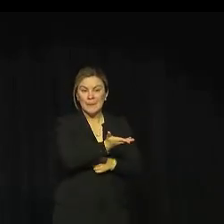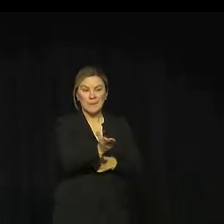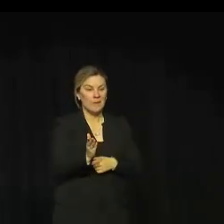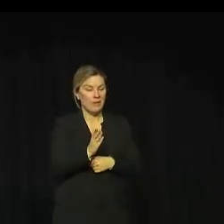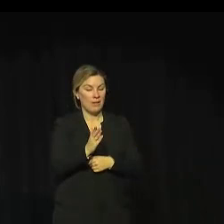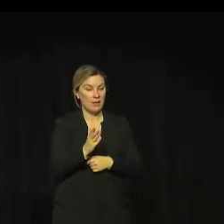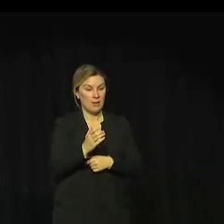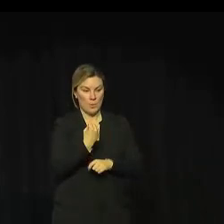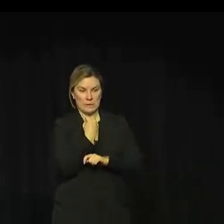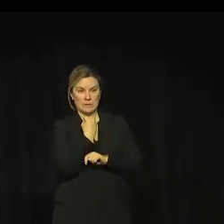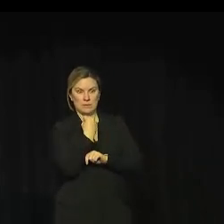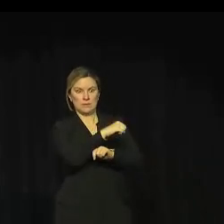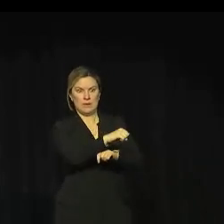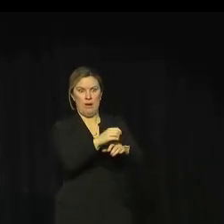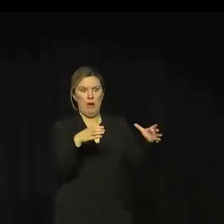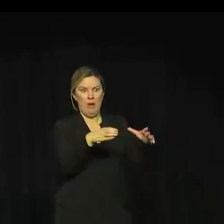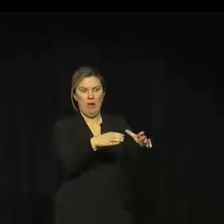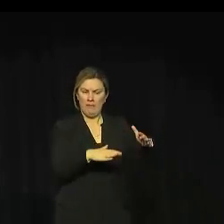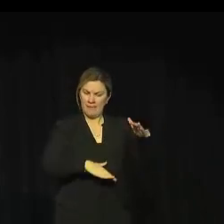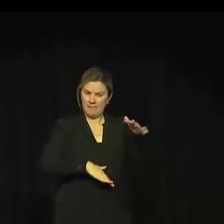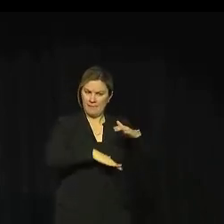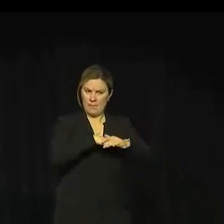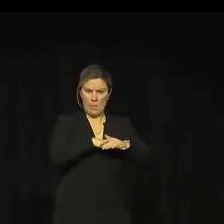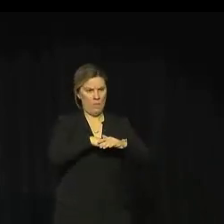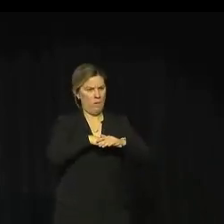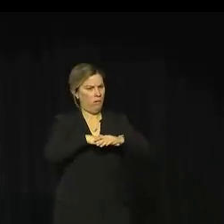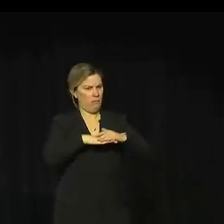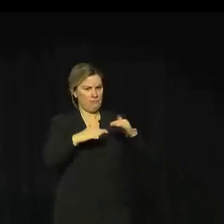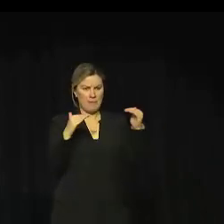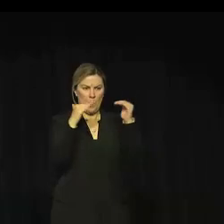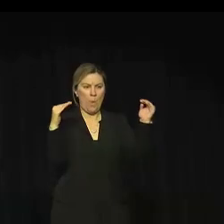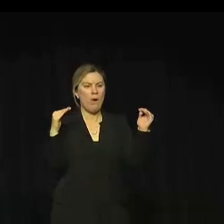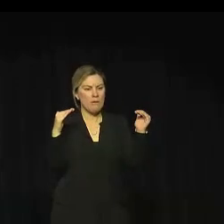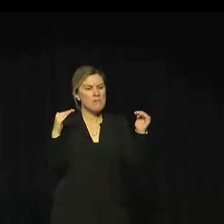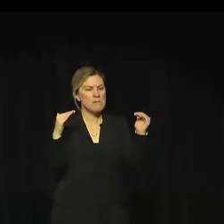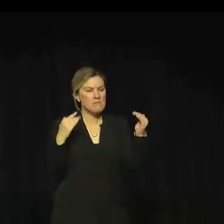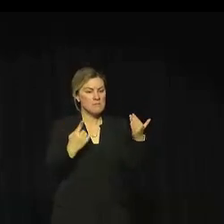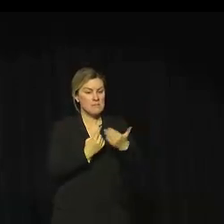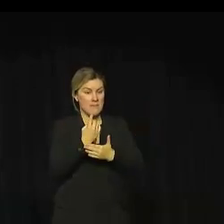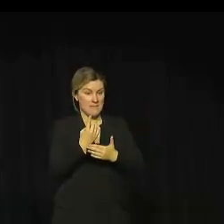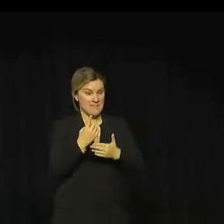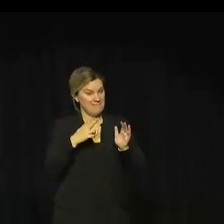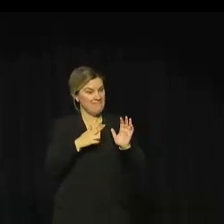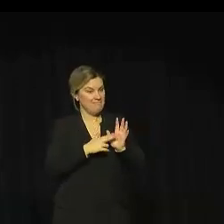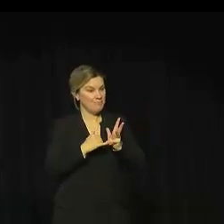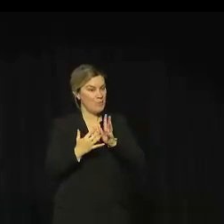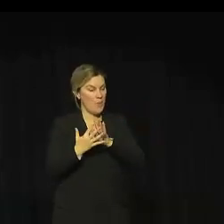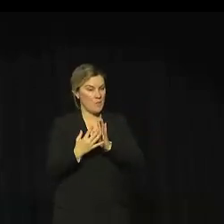were denied fullness of equality in our country.